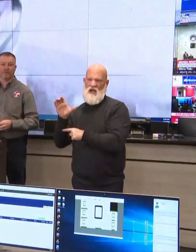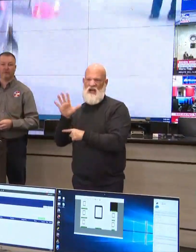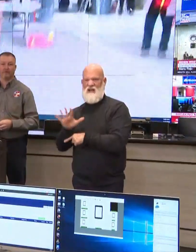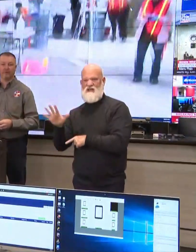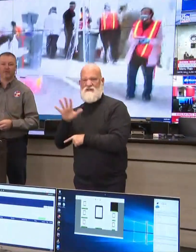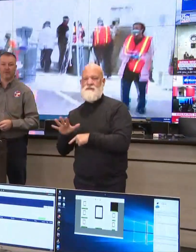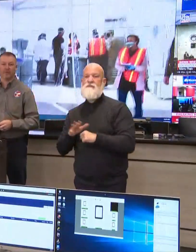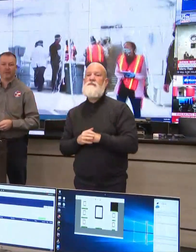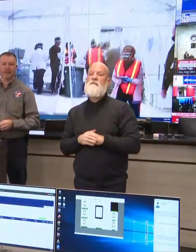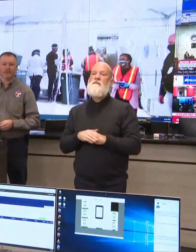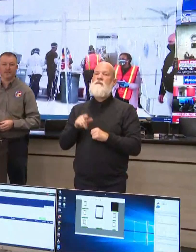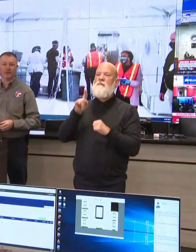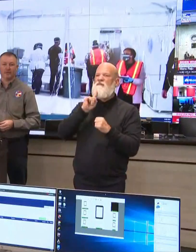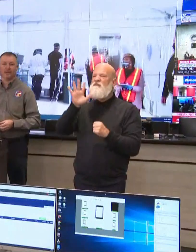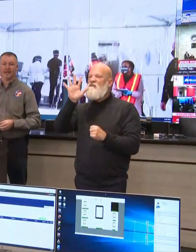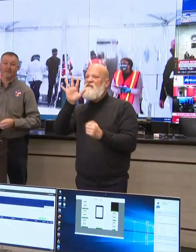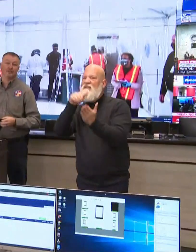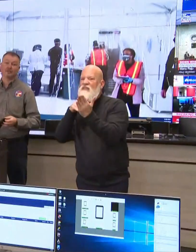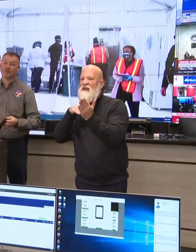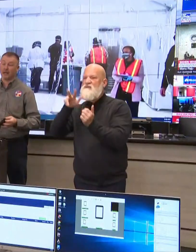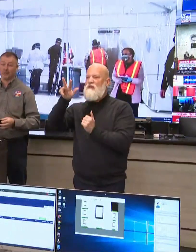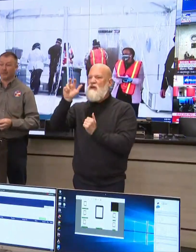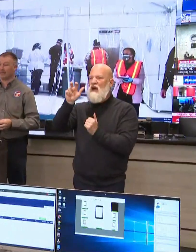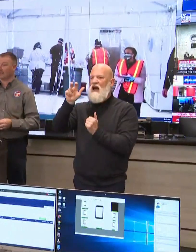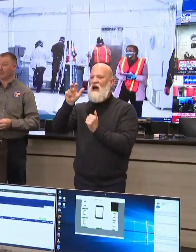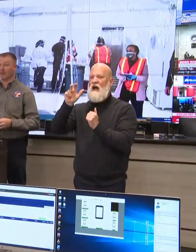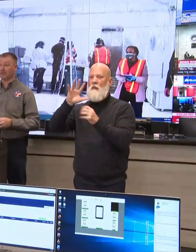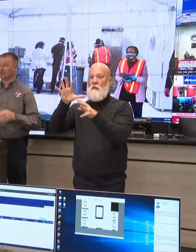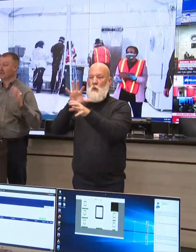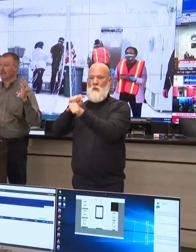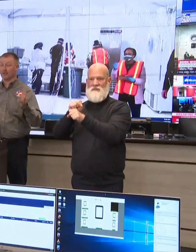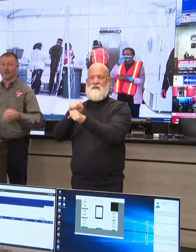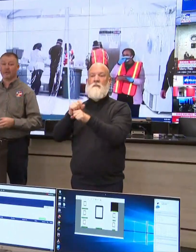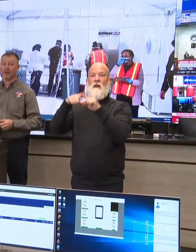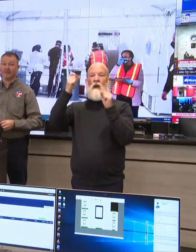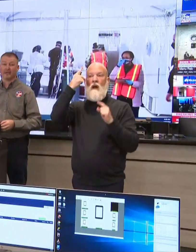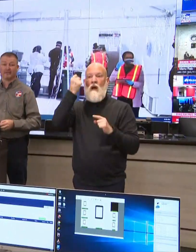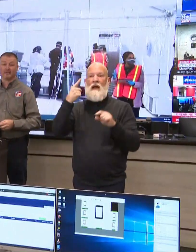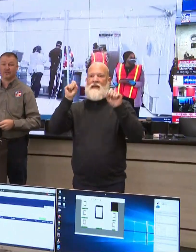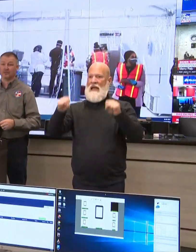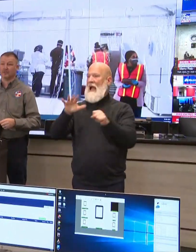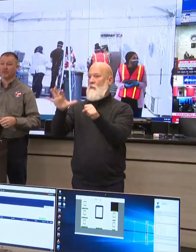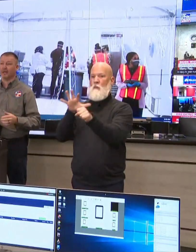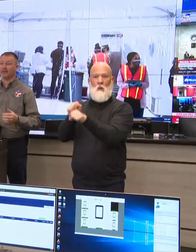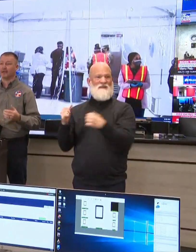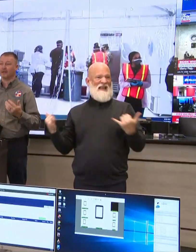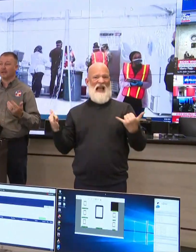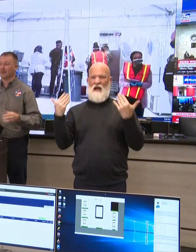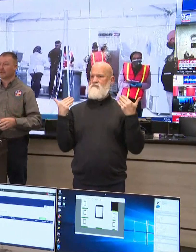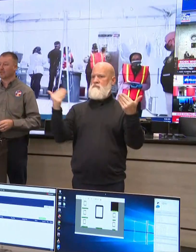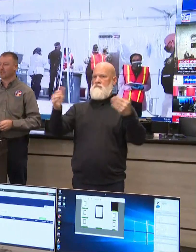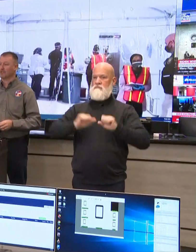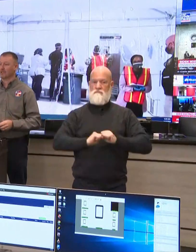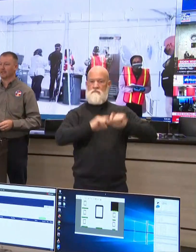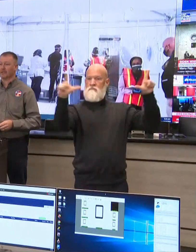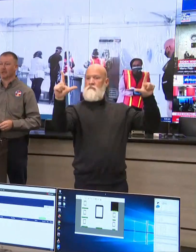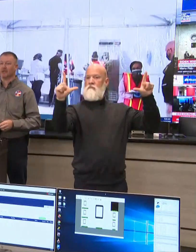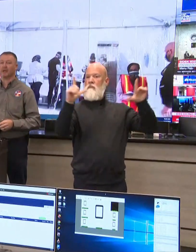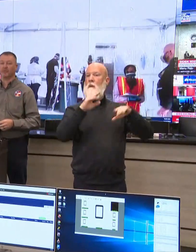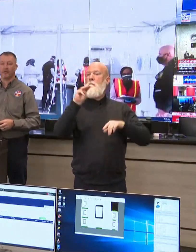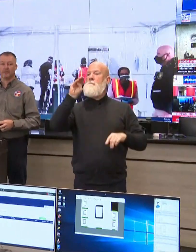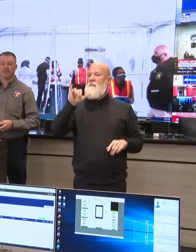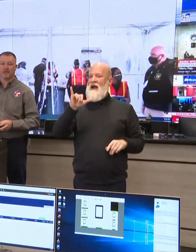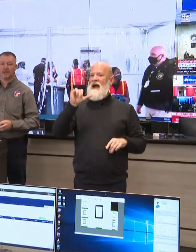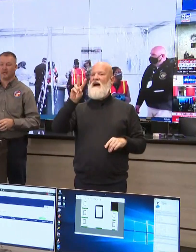roughly 5,500 for the week there. So, and they're still able to make appointments right now. You can go to My Vaccine Georgia. If you're not there, make sure you've checked your